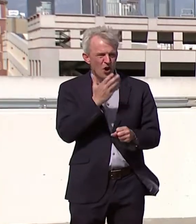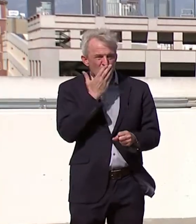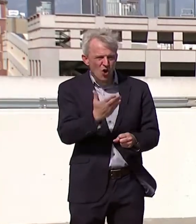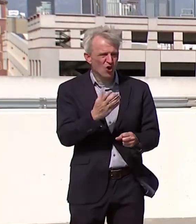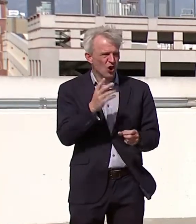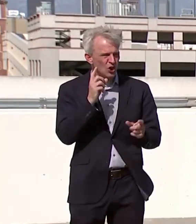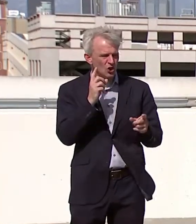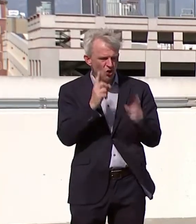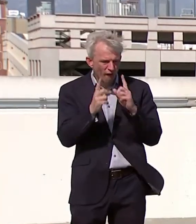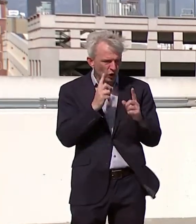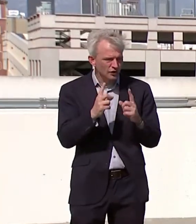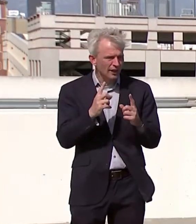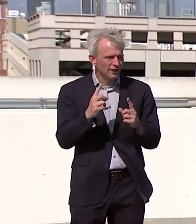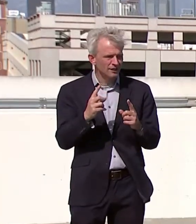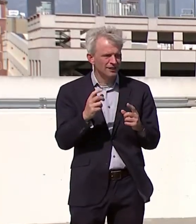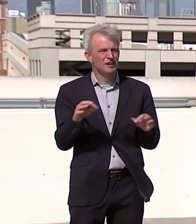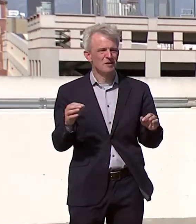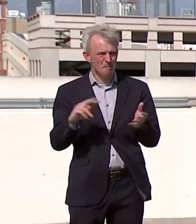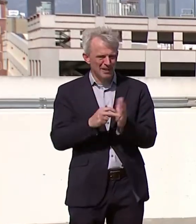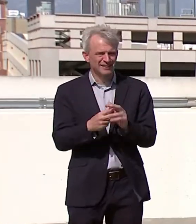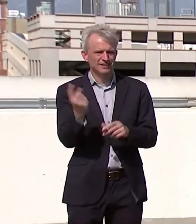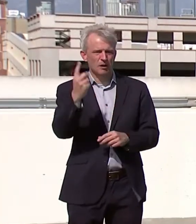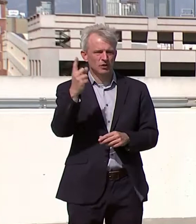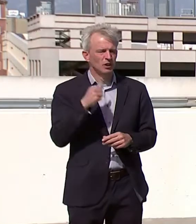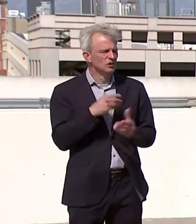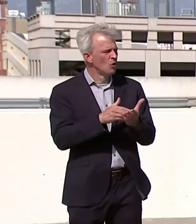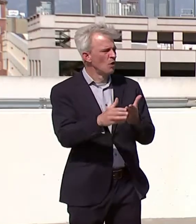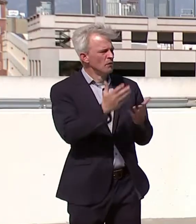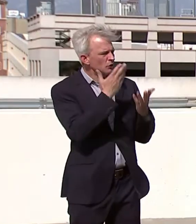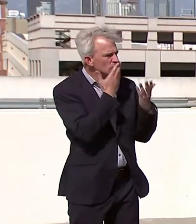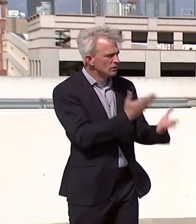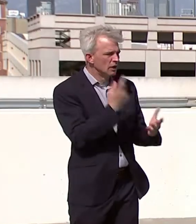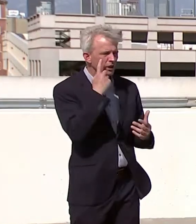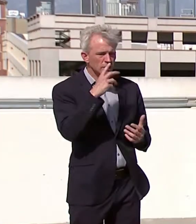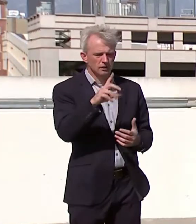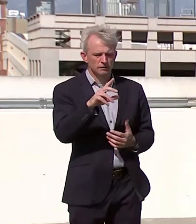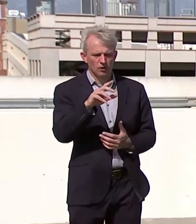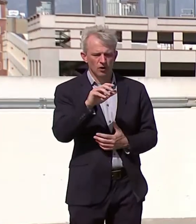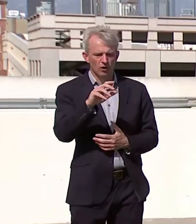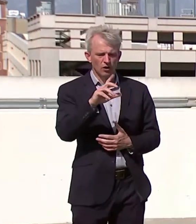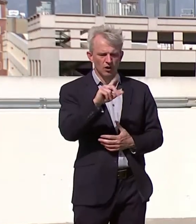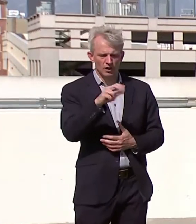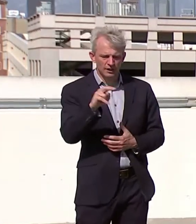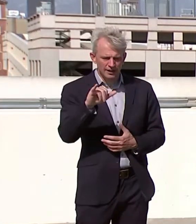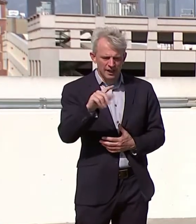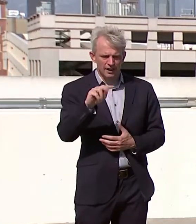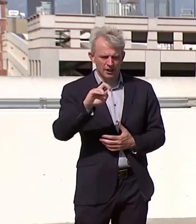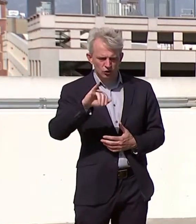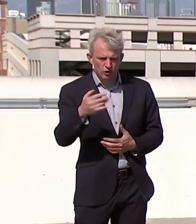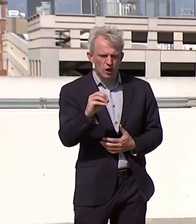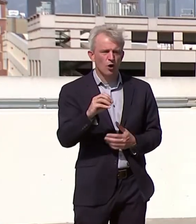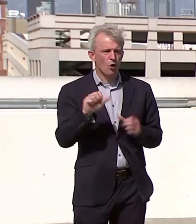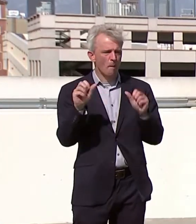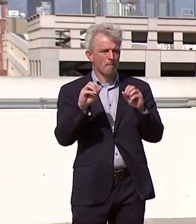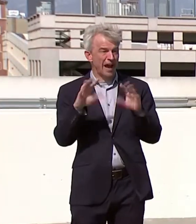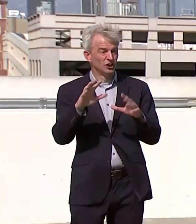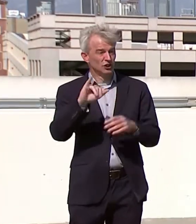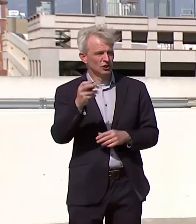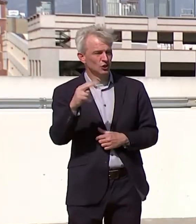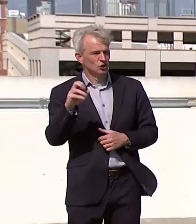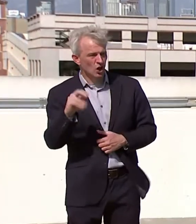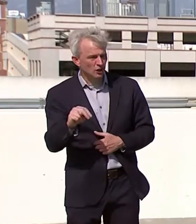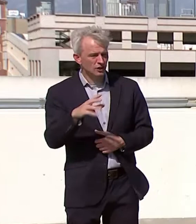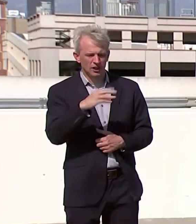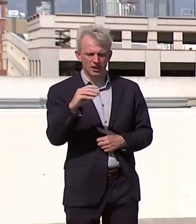a million thanks, Magic Johnson, Danny Trejo, and Arsenio Hall, for supporting our community and lending